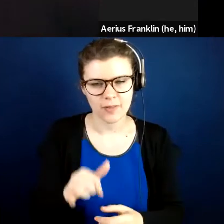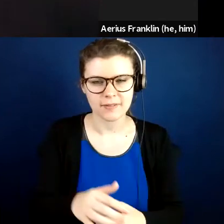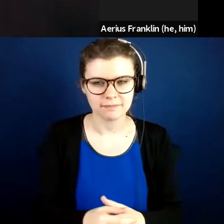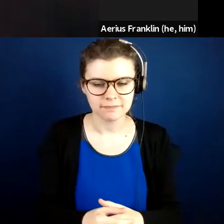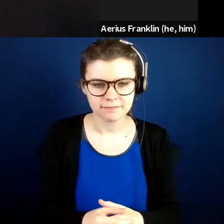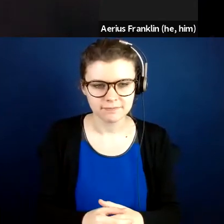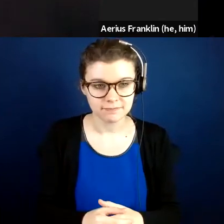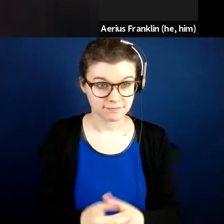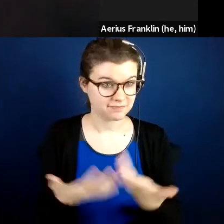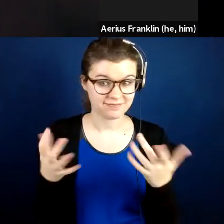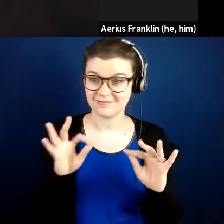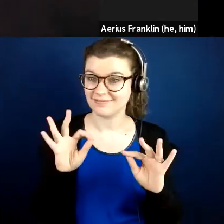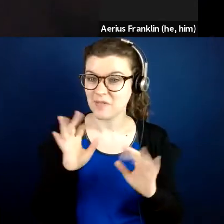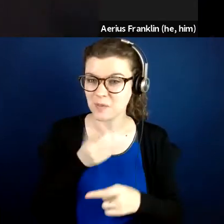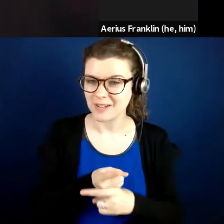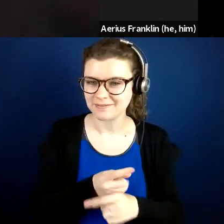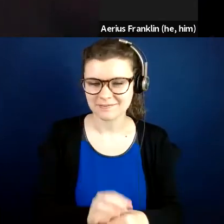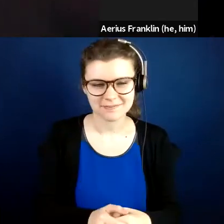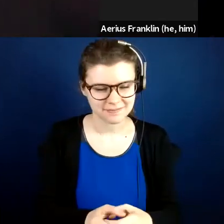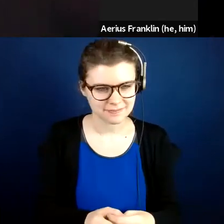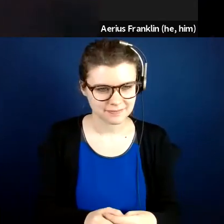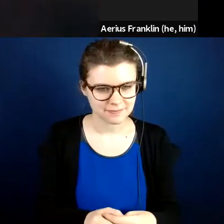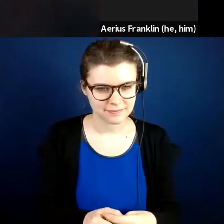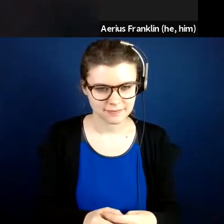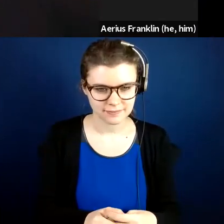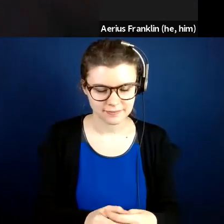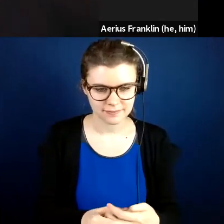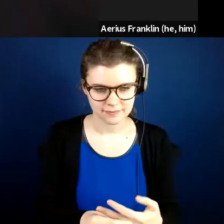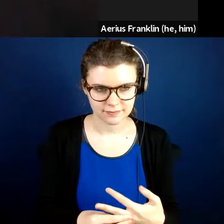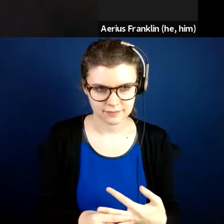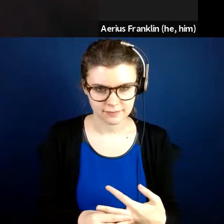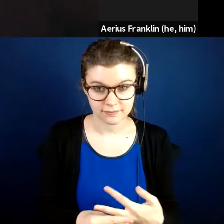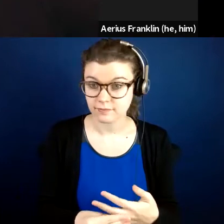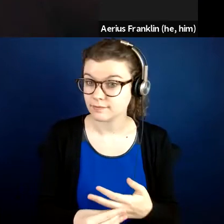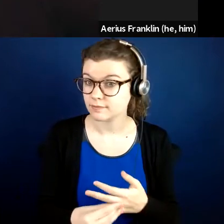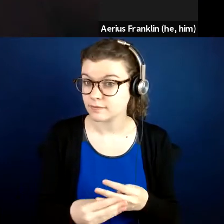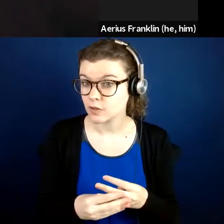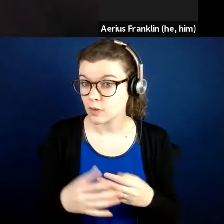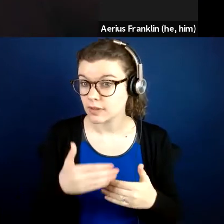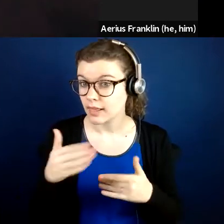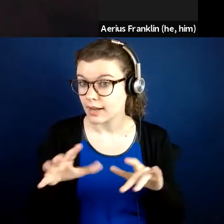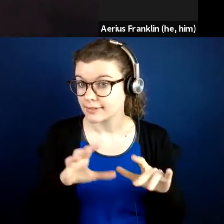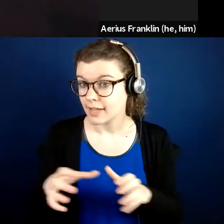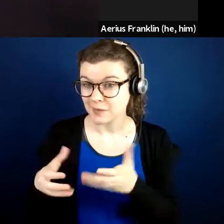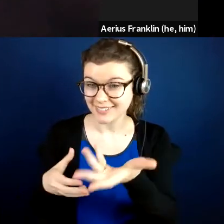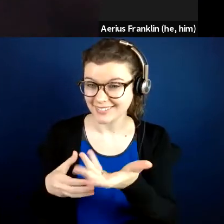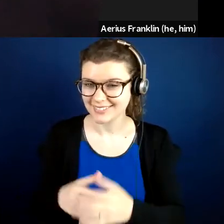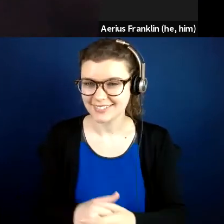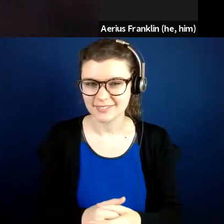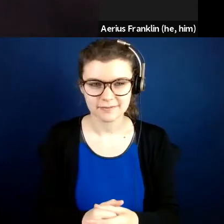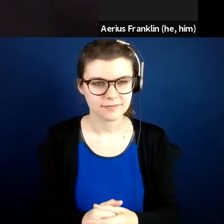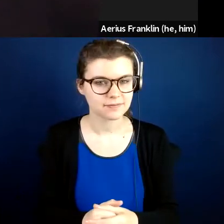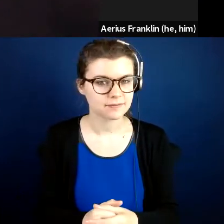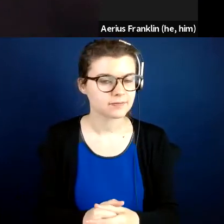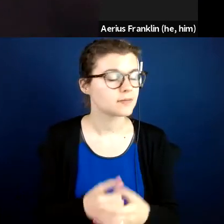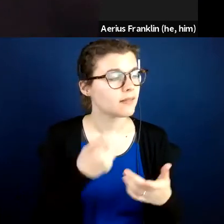So you got it. All righty. You get to pick the next category, Arius. Famous faces